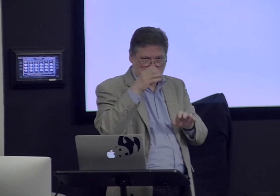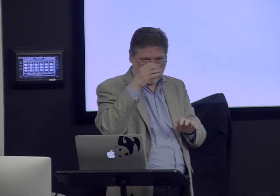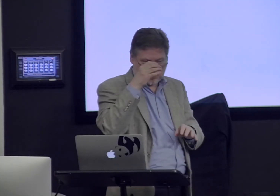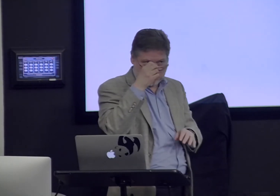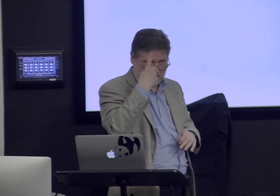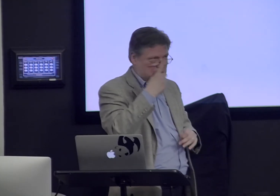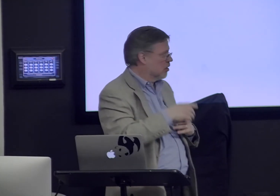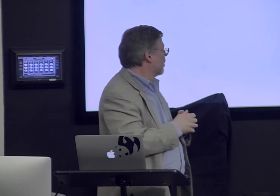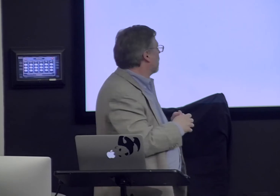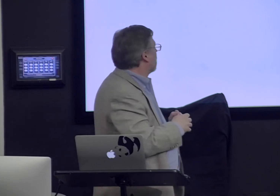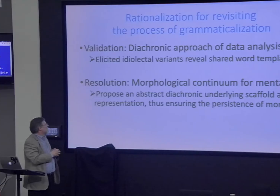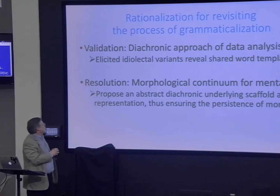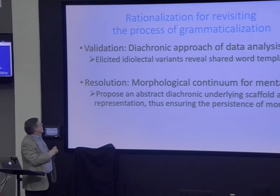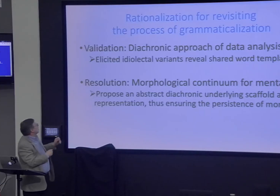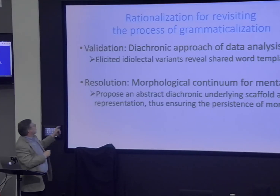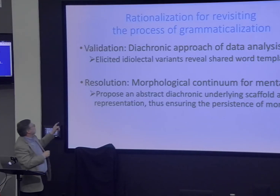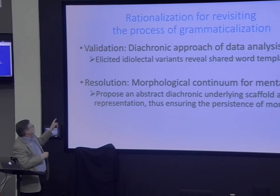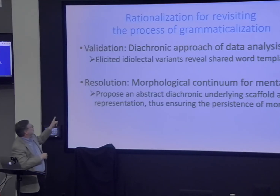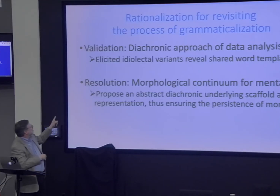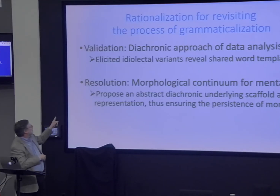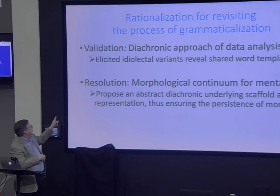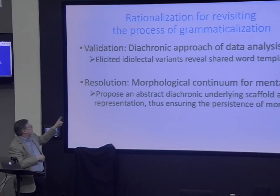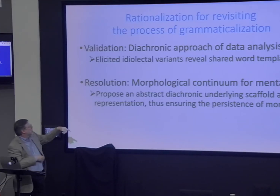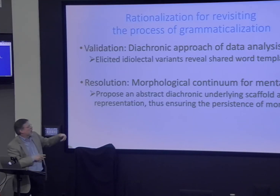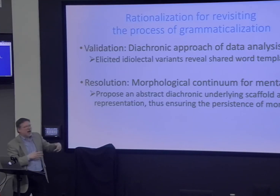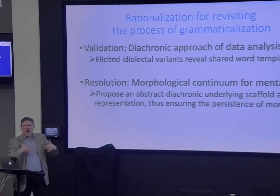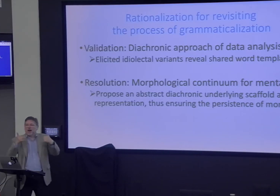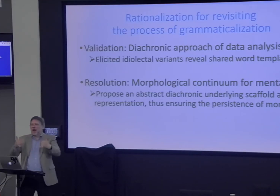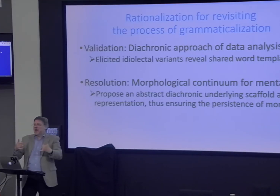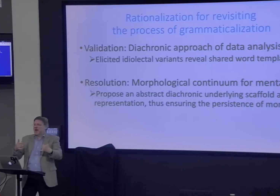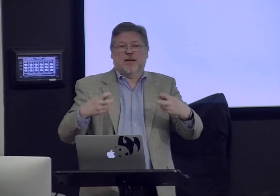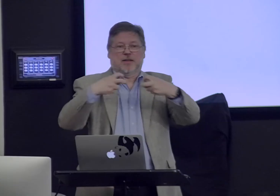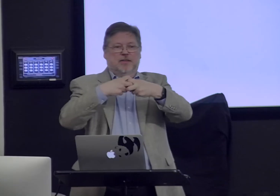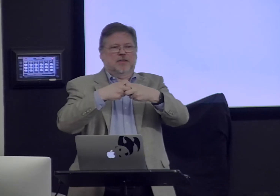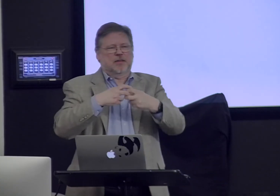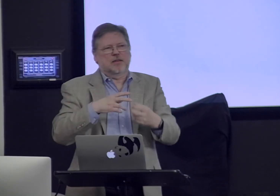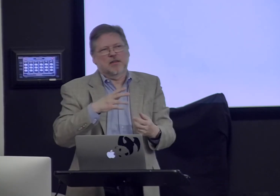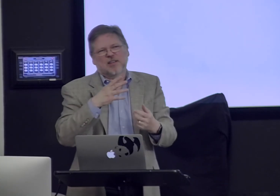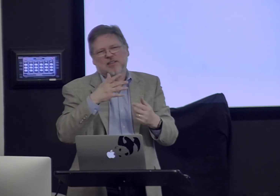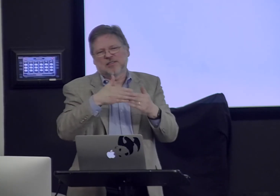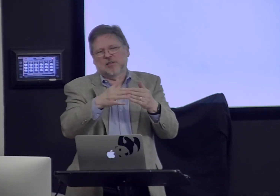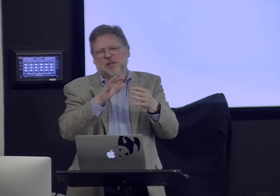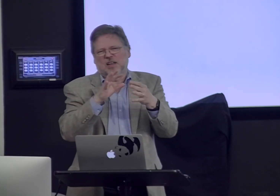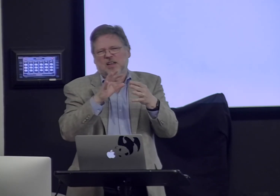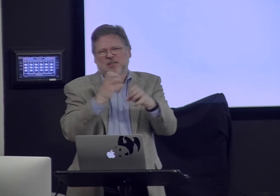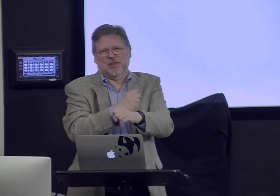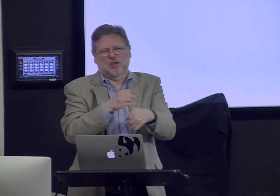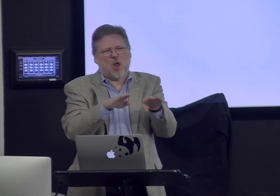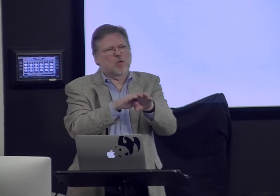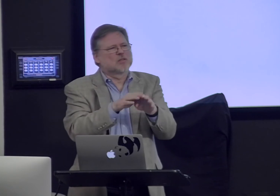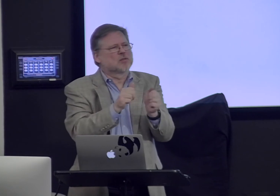a signed language or any language. It's an important principle to understand that you will only see clitics in very mature